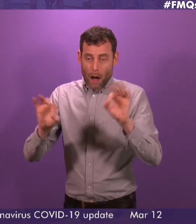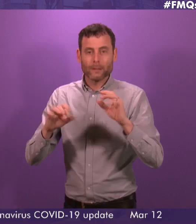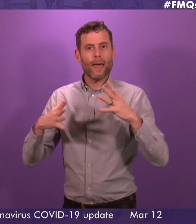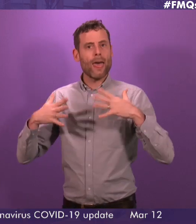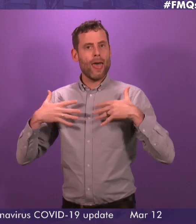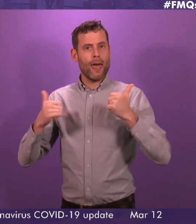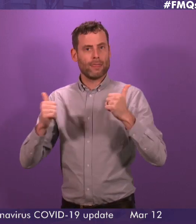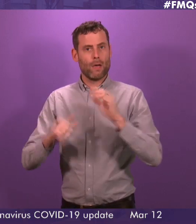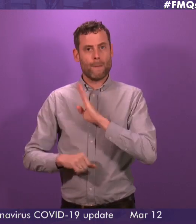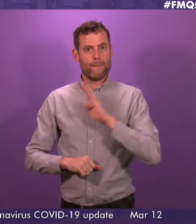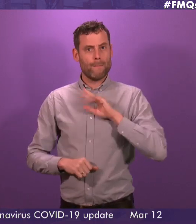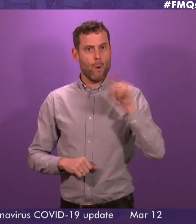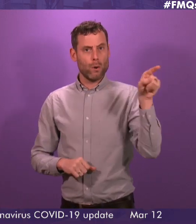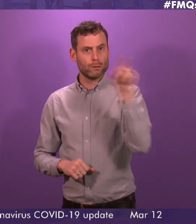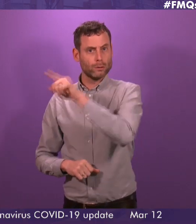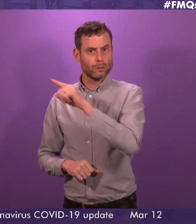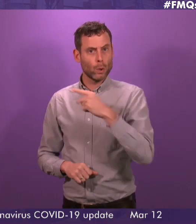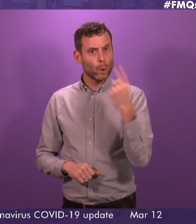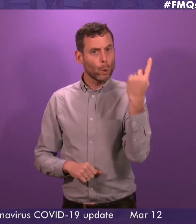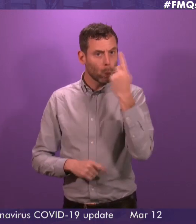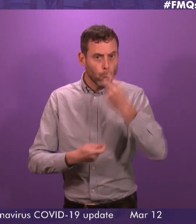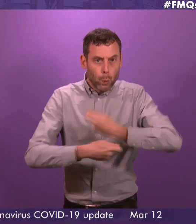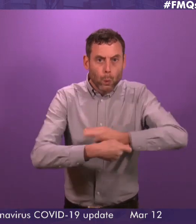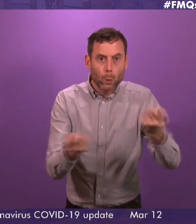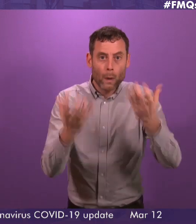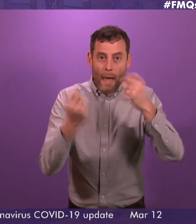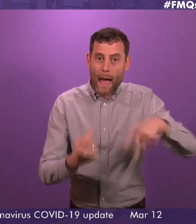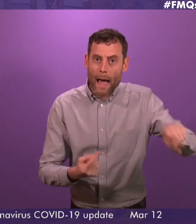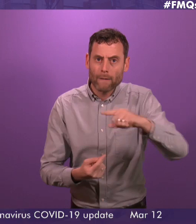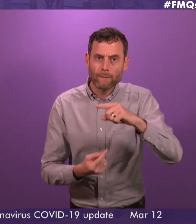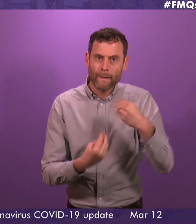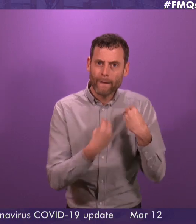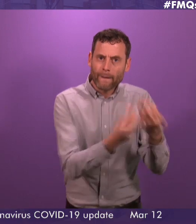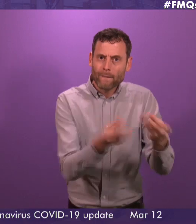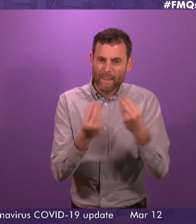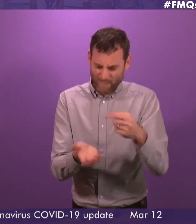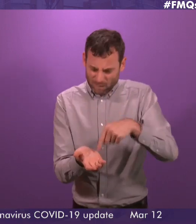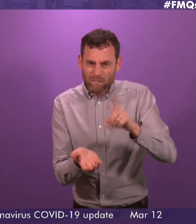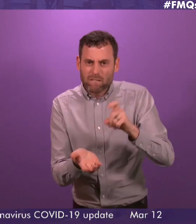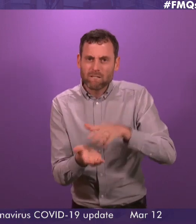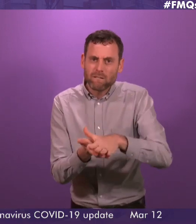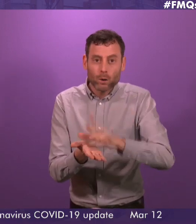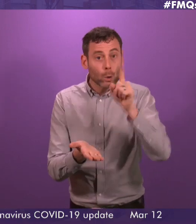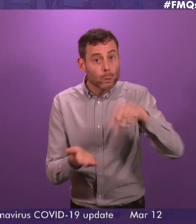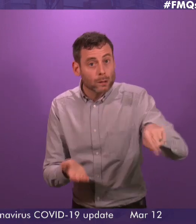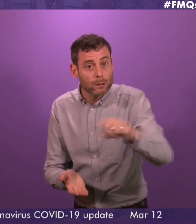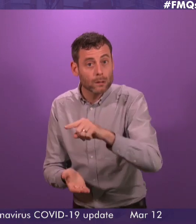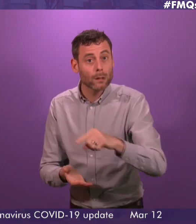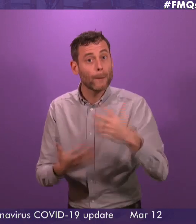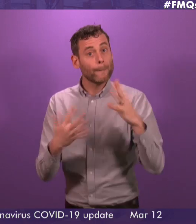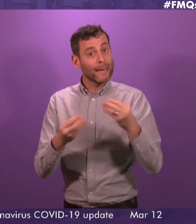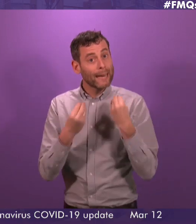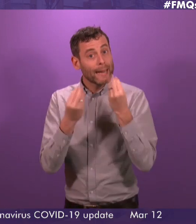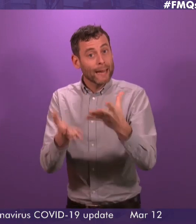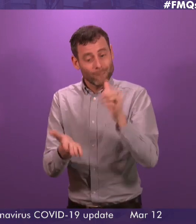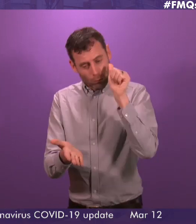boards exactly who have you supplied, what have you supplied them with, have you made sure that the right clinical guidance is